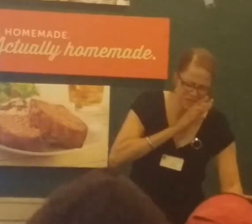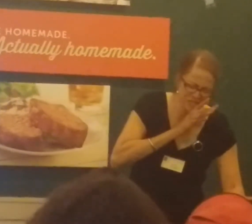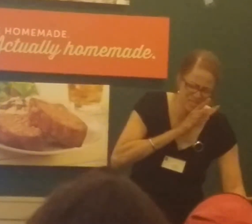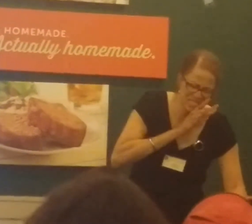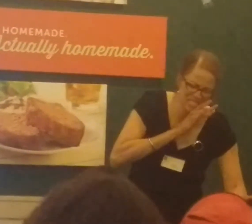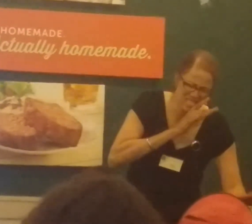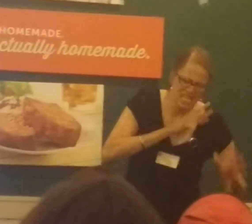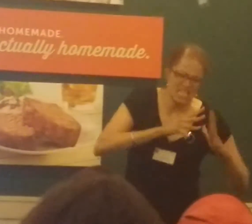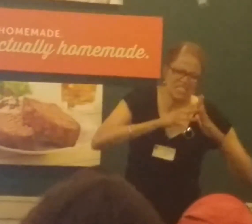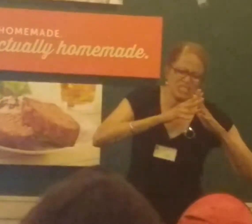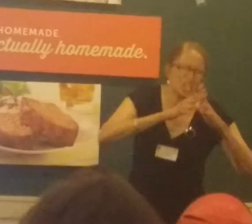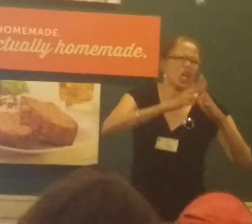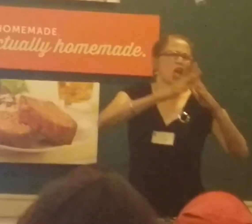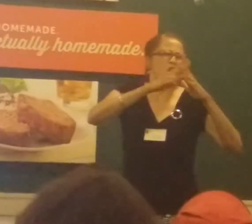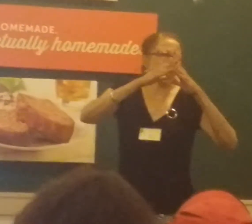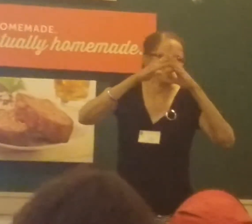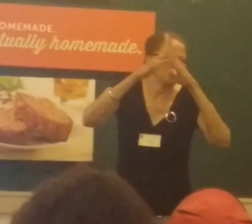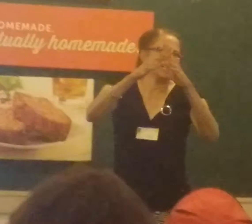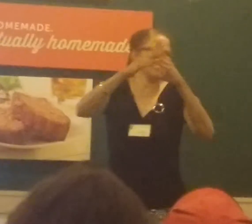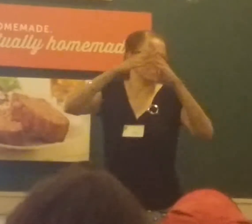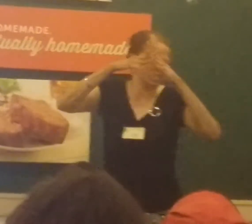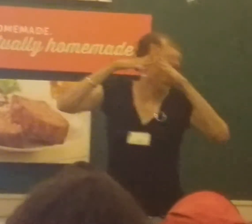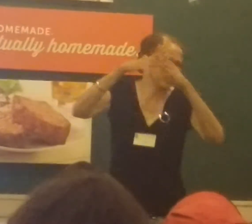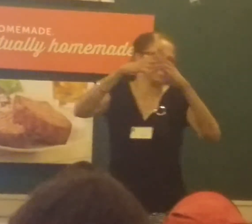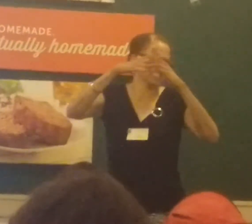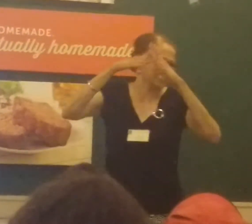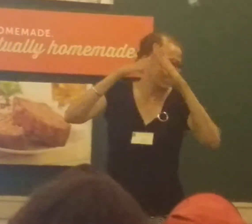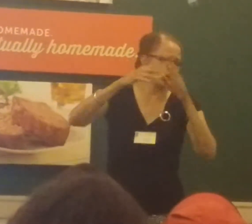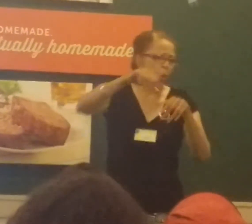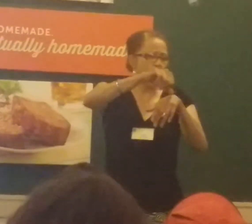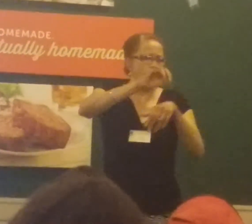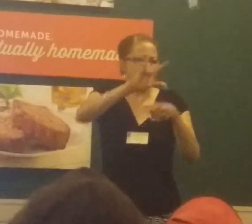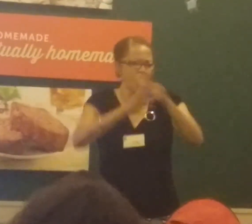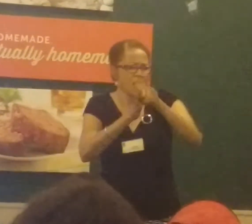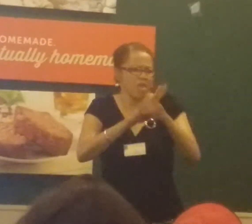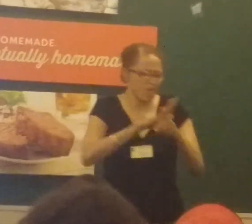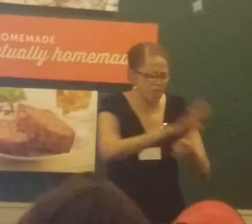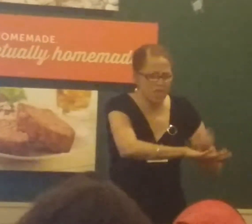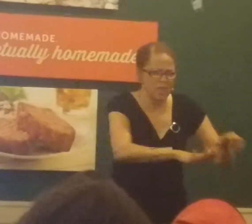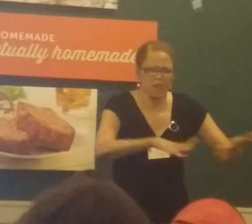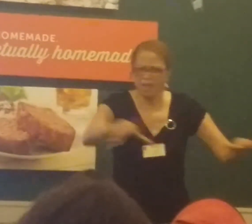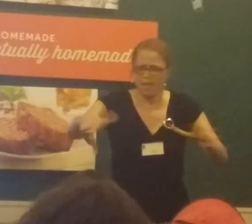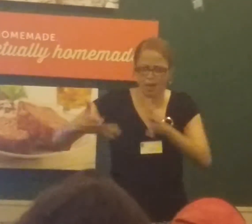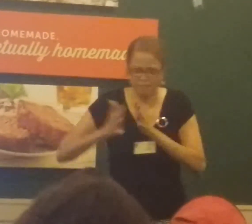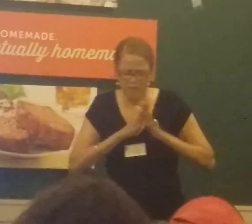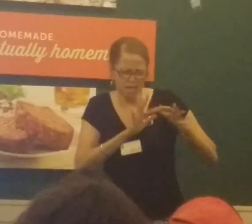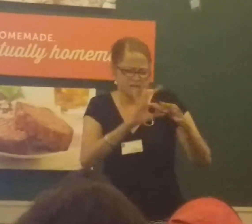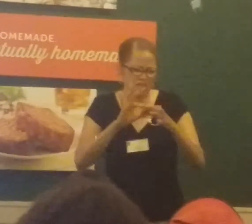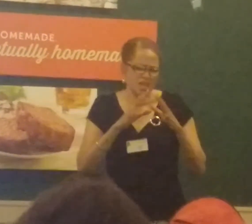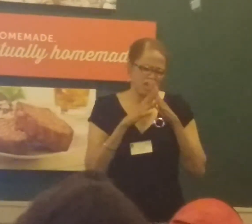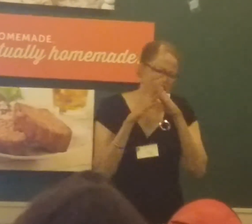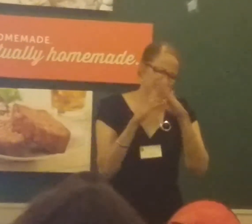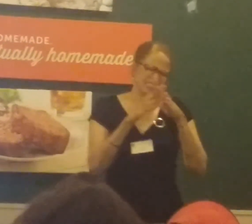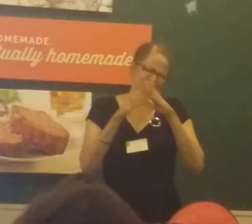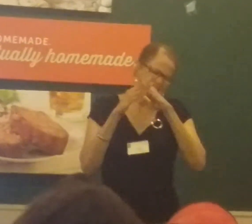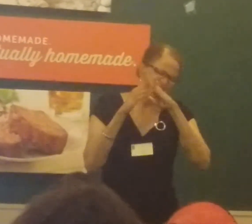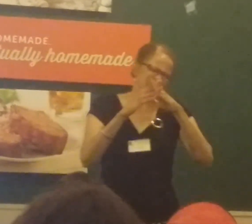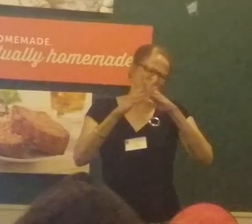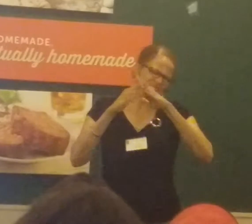we just started speaking in tongues. And we interceded for this lady. We had anointed oil all over her body. We just was praying in